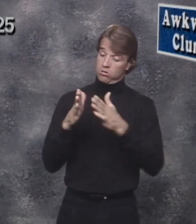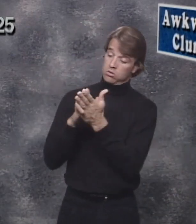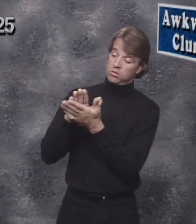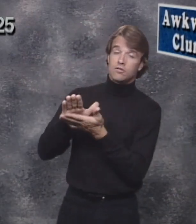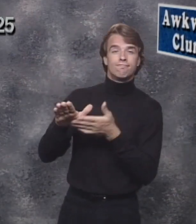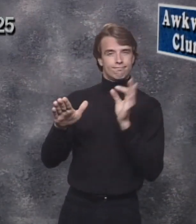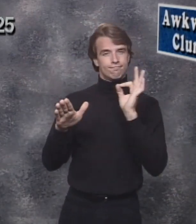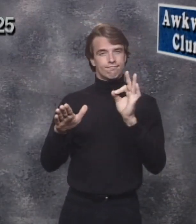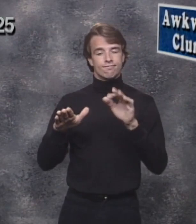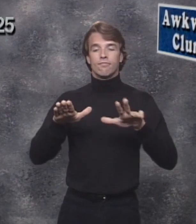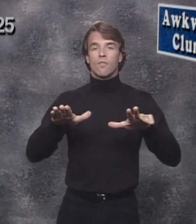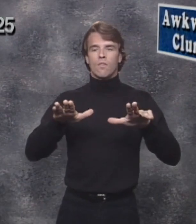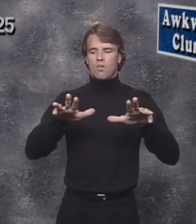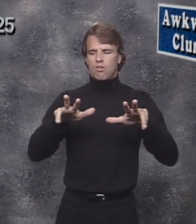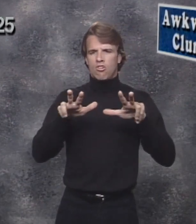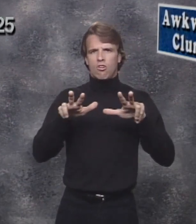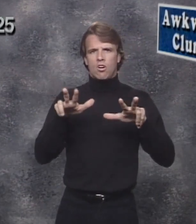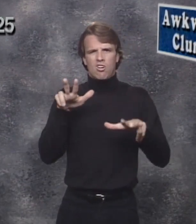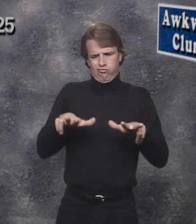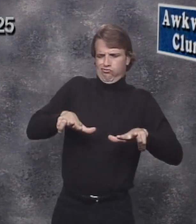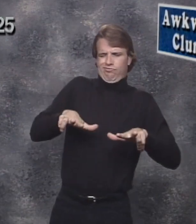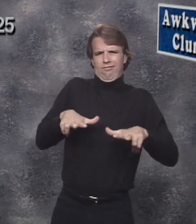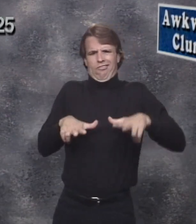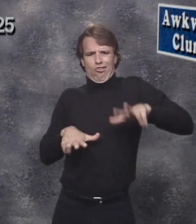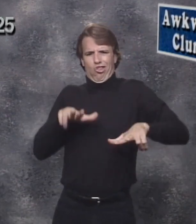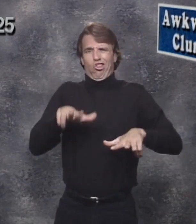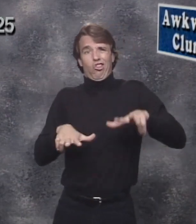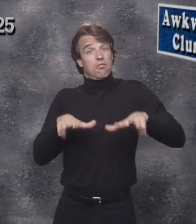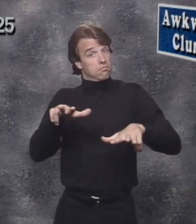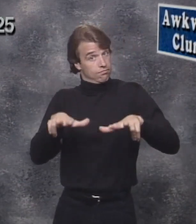it could be walking with a few toes missing.